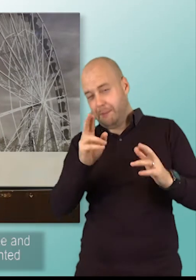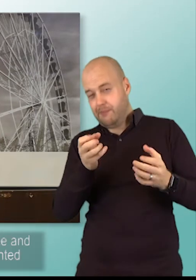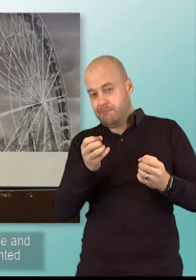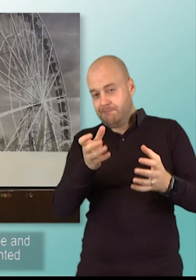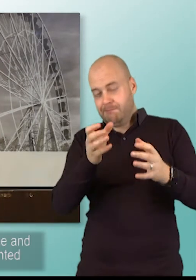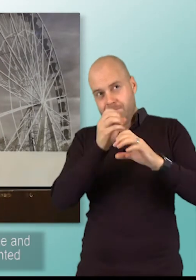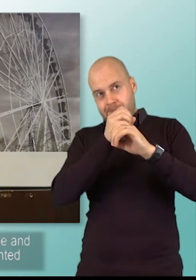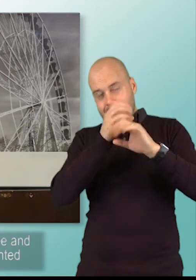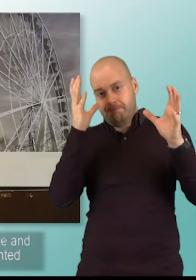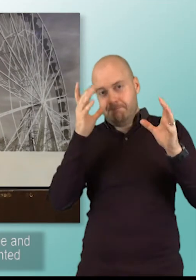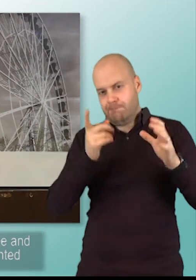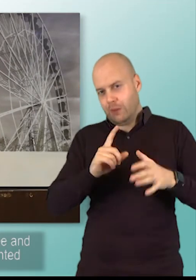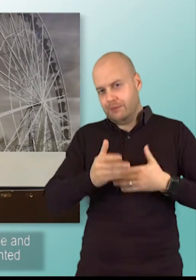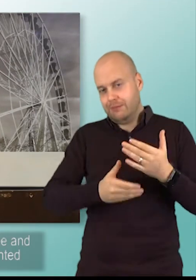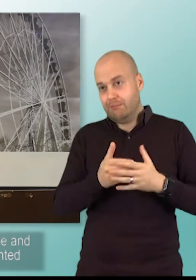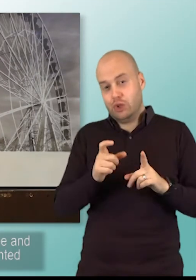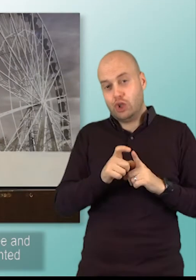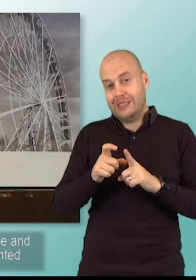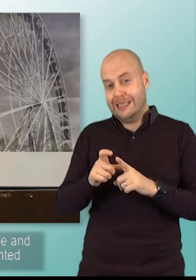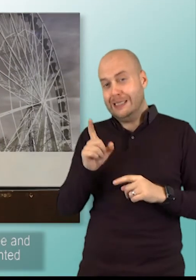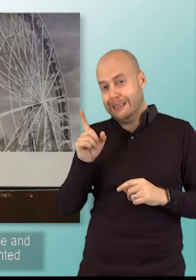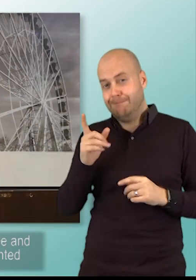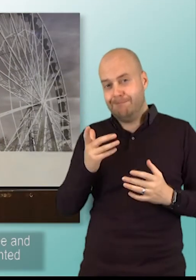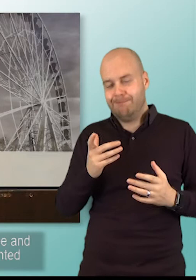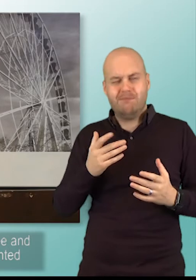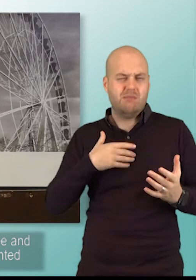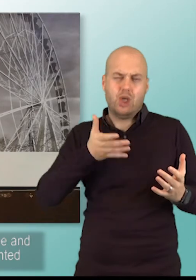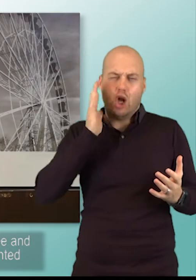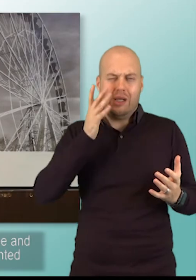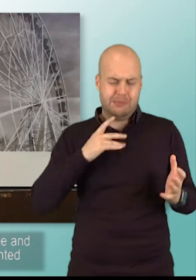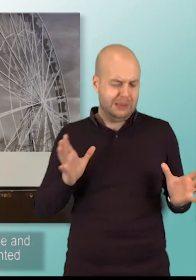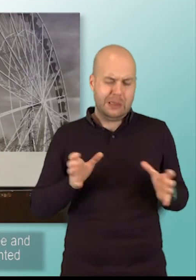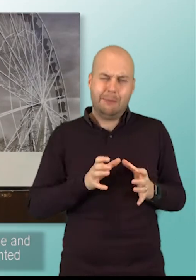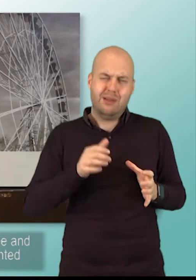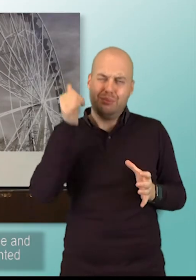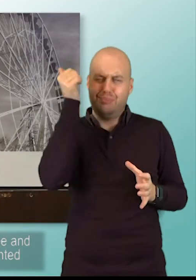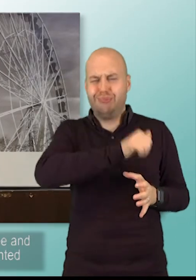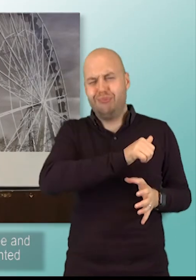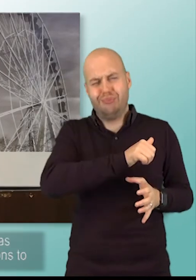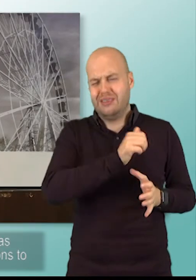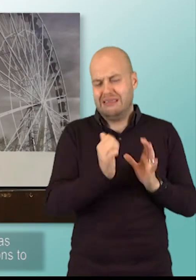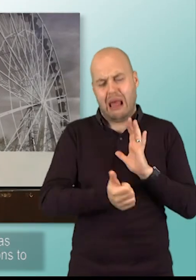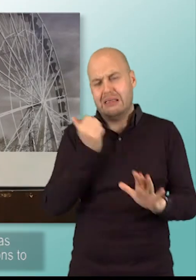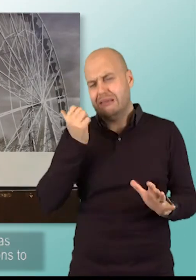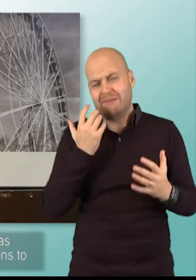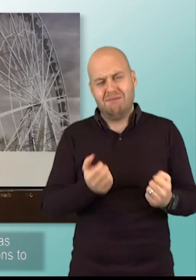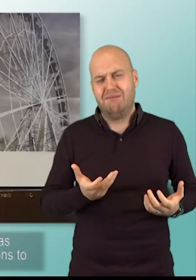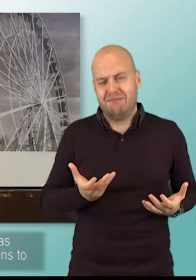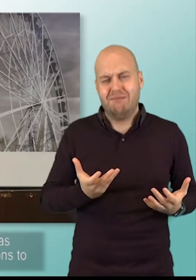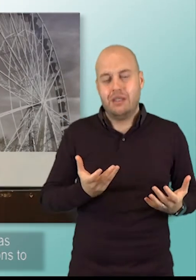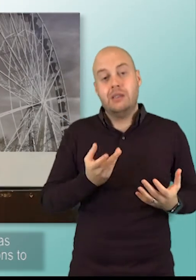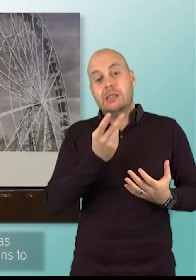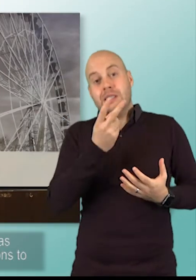So that gives you a sense of what goes on in Dundee, and we're lucky to have a very knowledgeable and talented team. Some of them